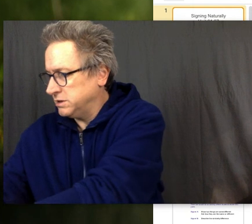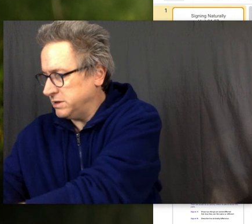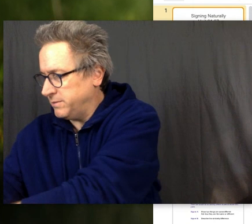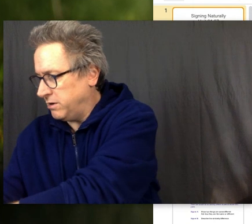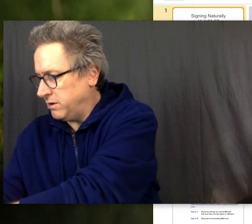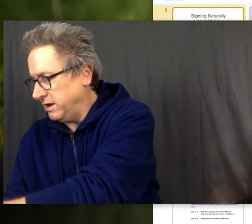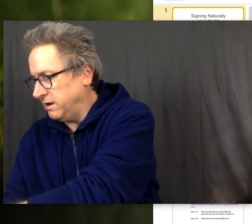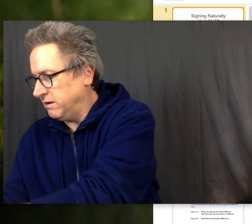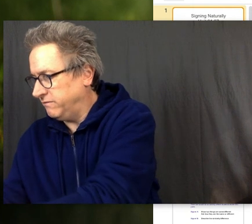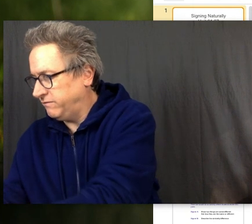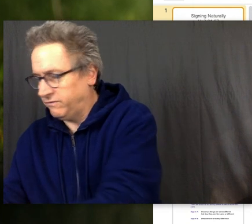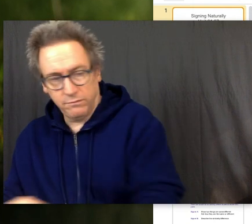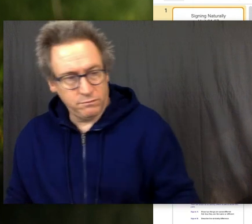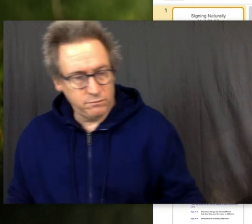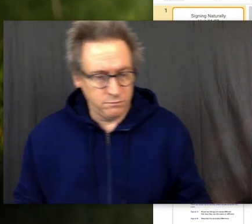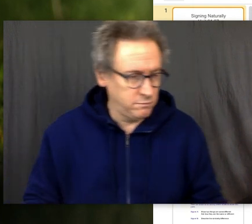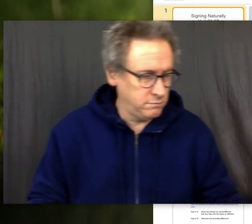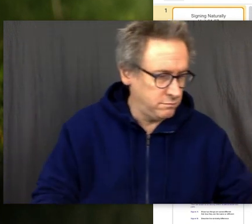Somehow I